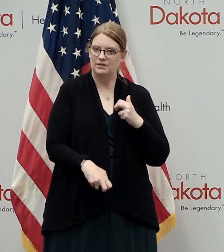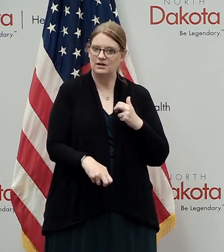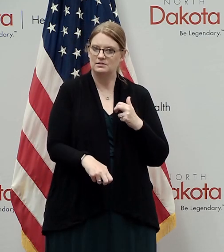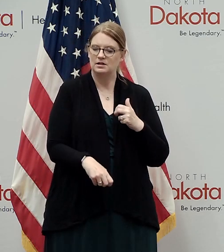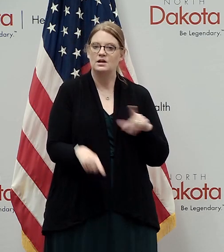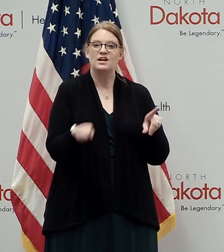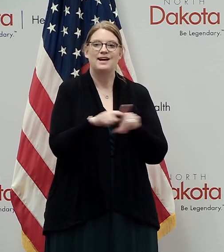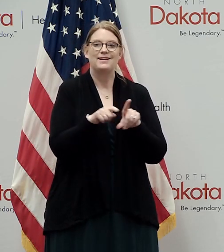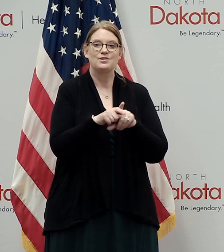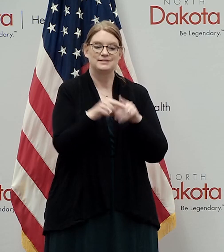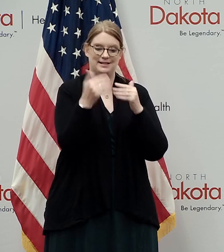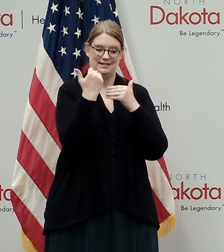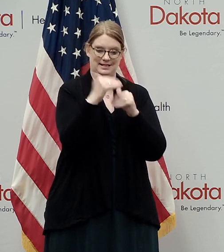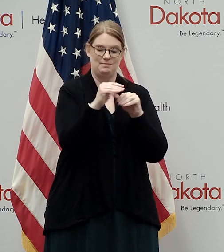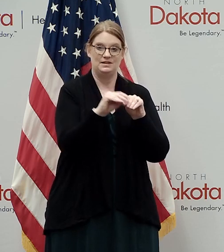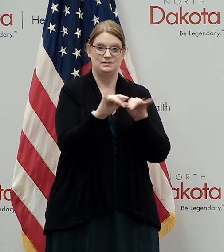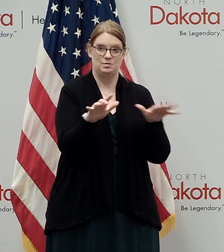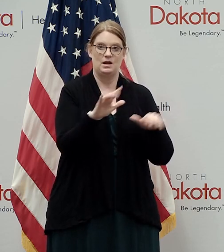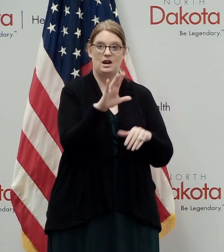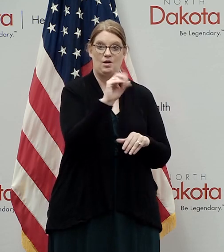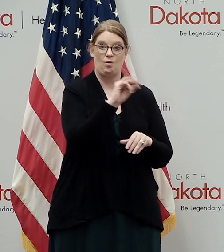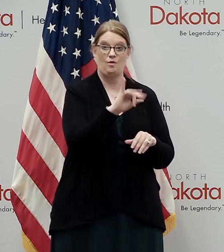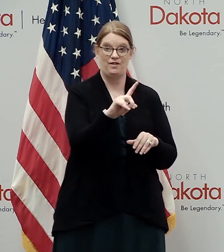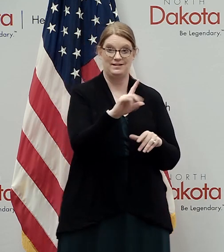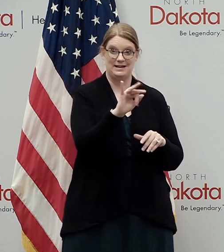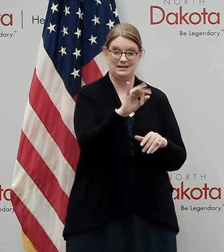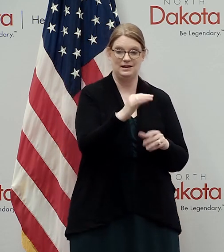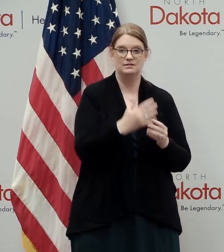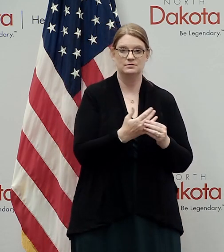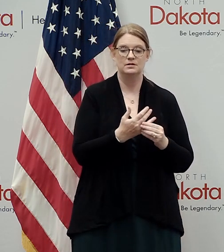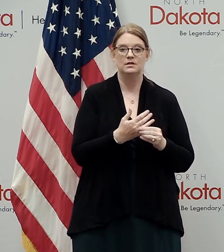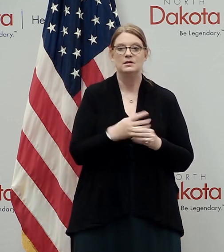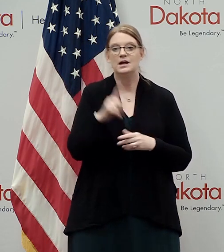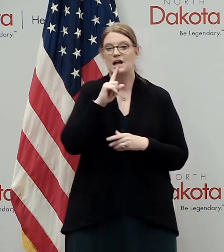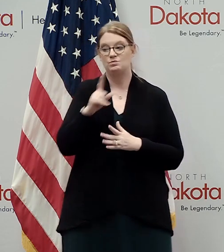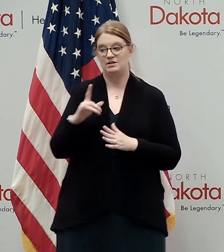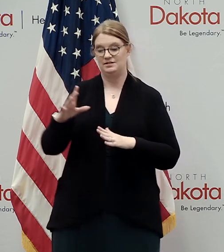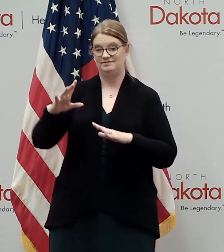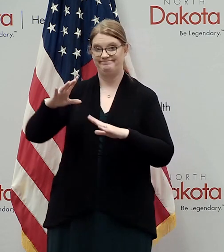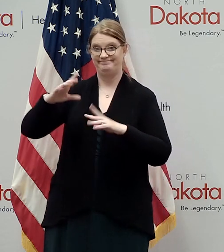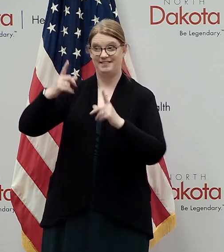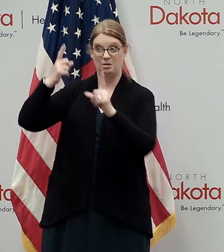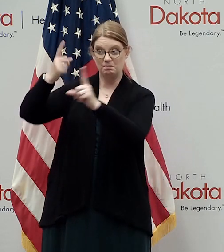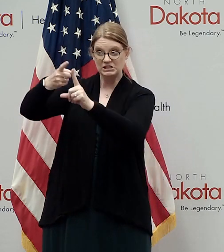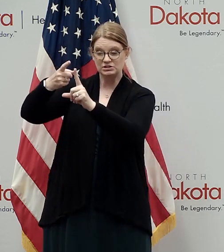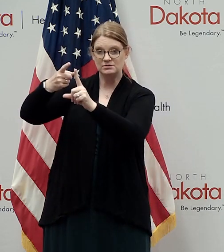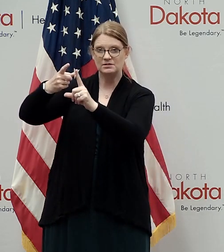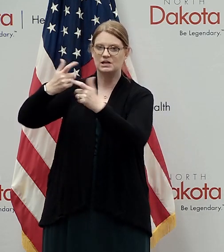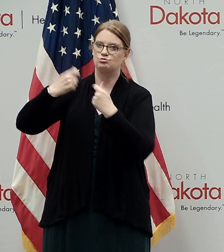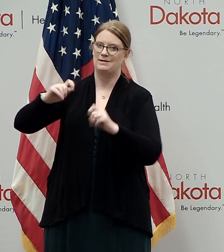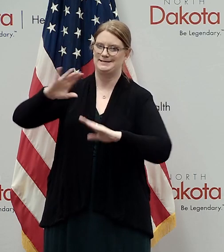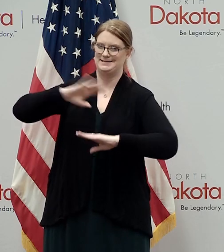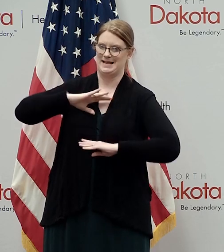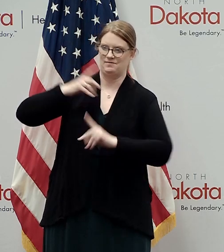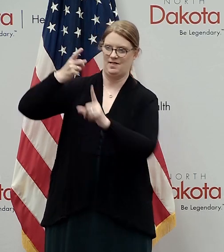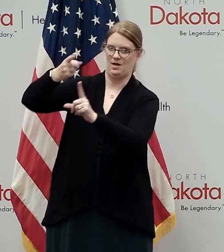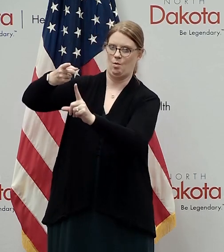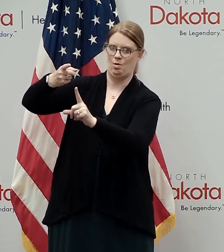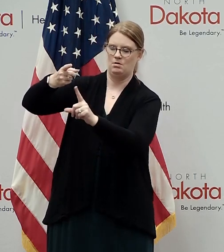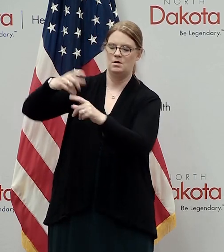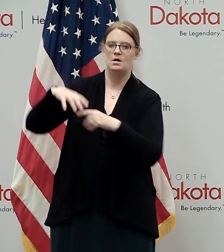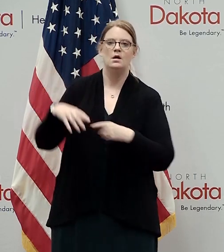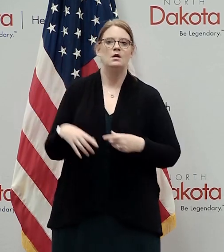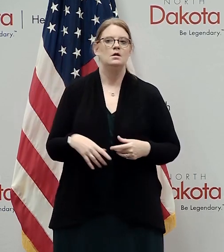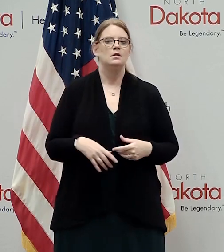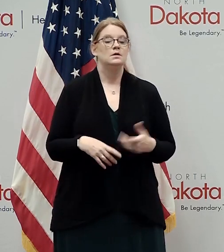spread of COVID-19 while fulfilling their overall mission of educating students. They are in